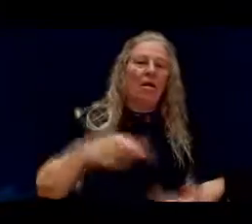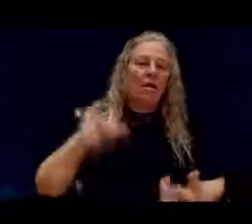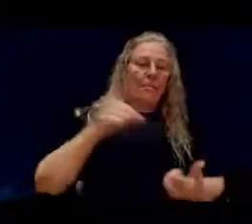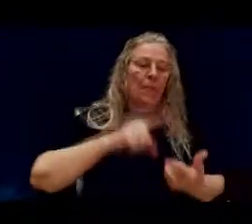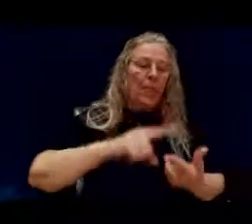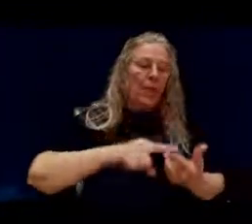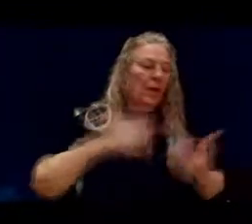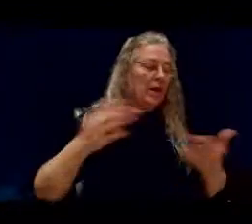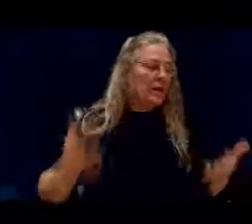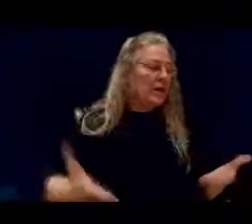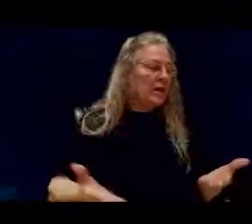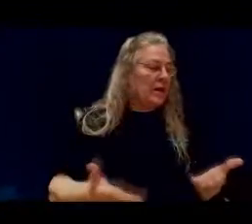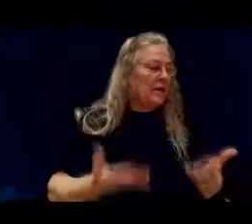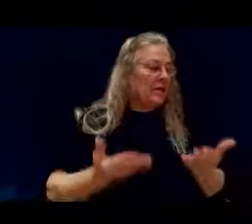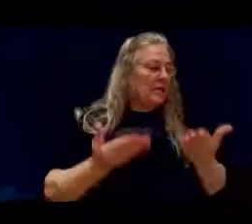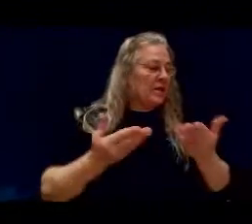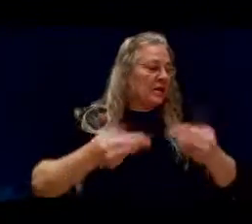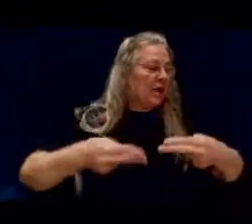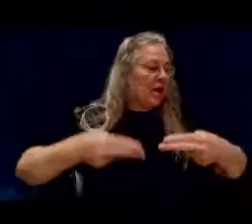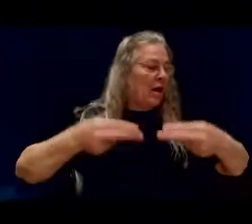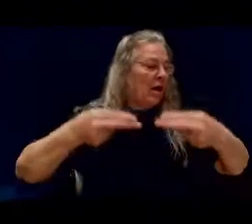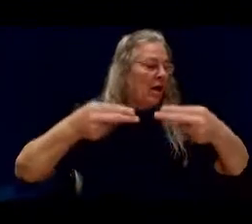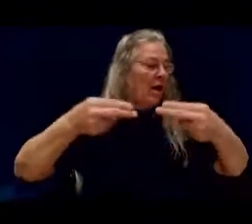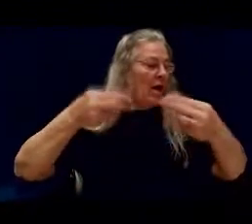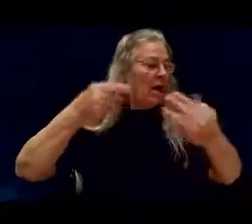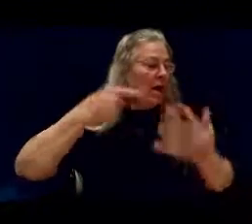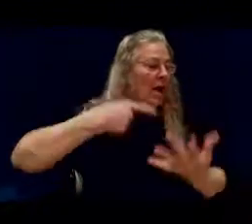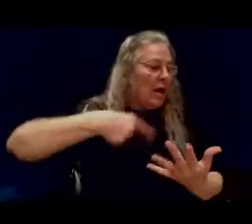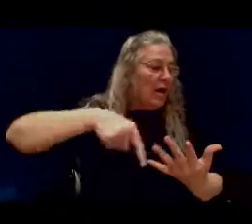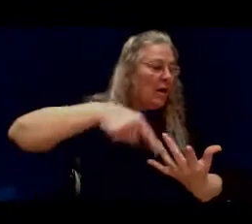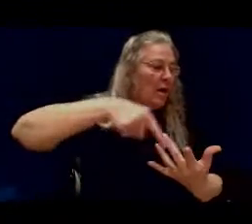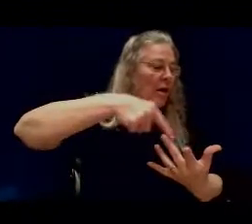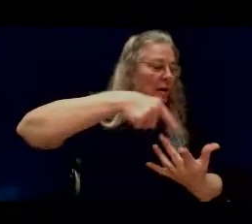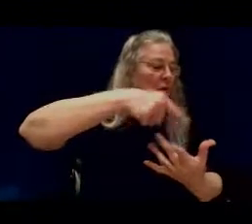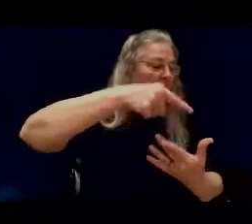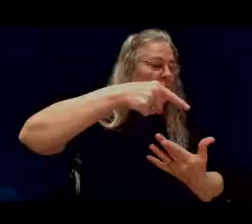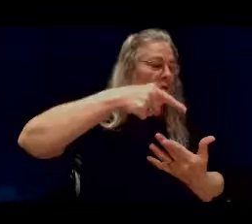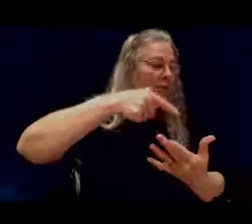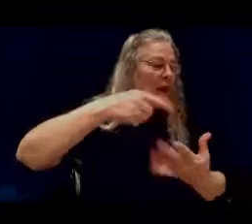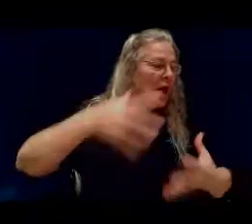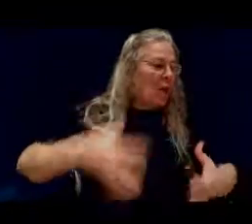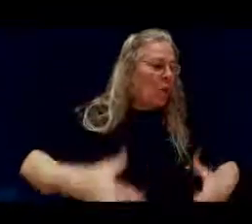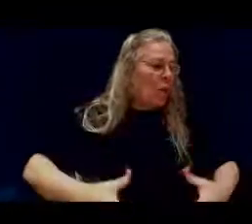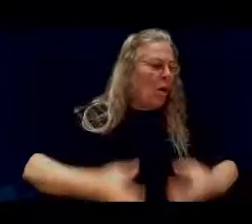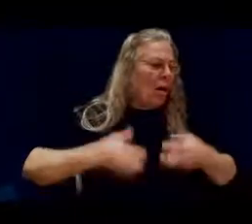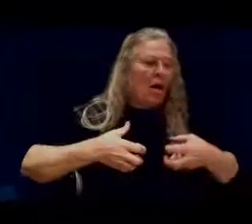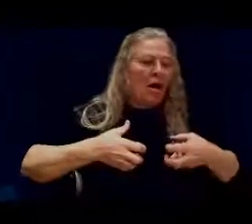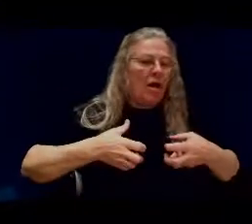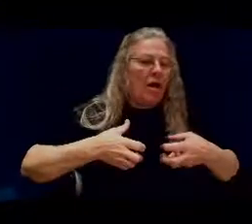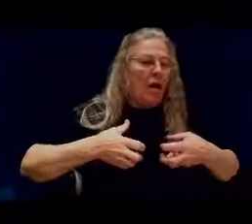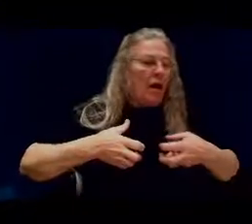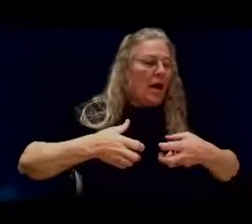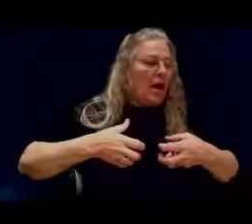not when lifted high amid that wild